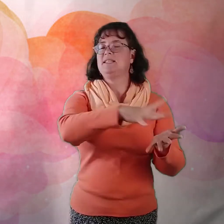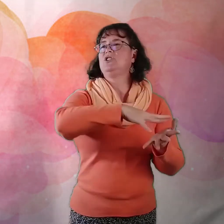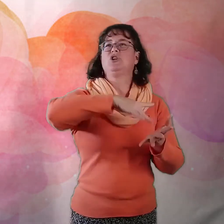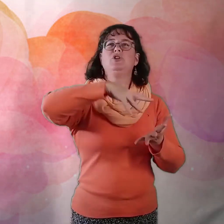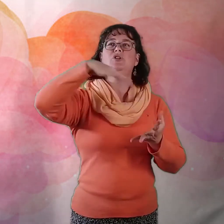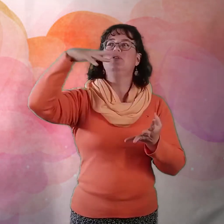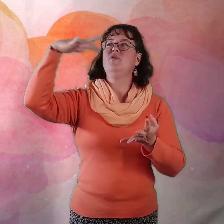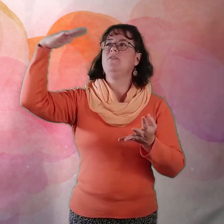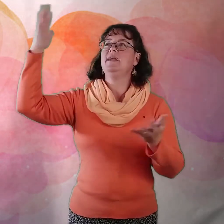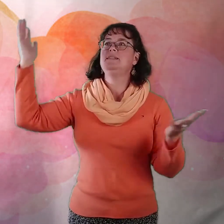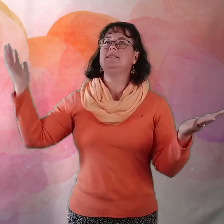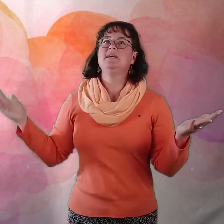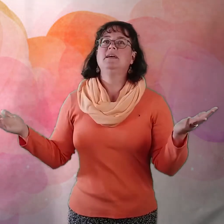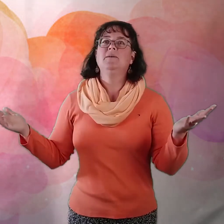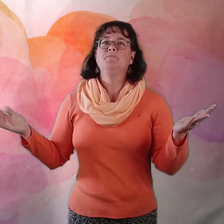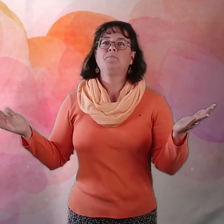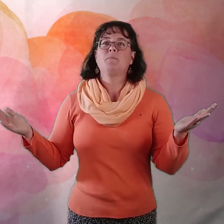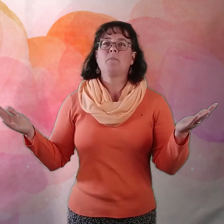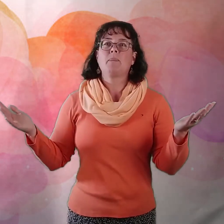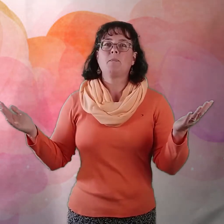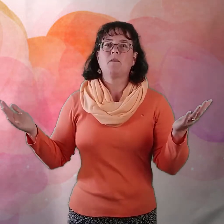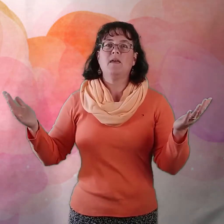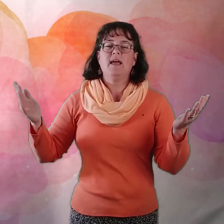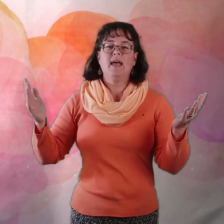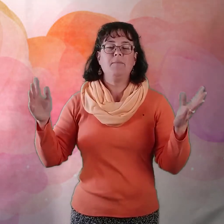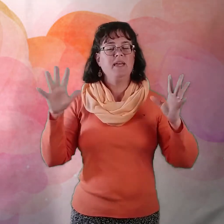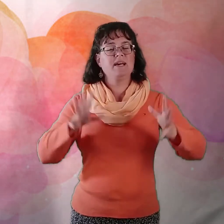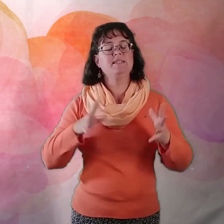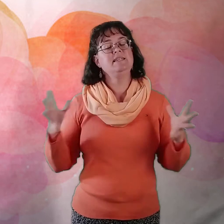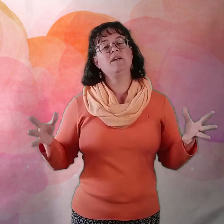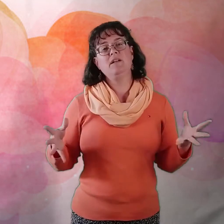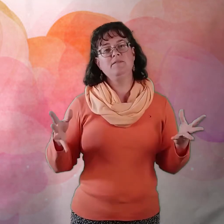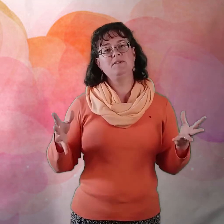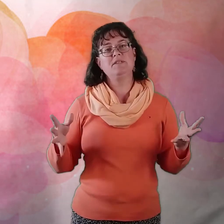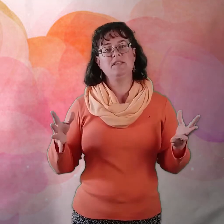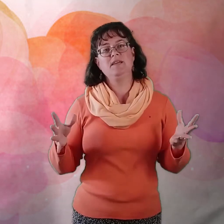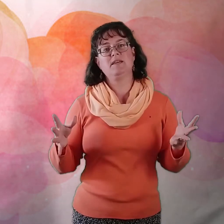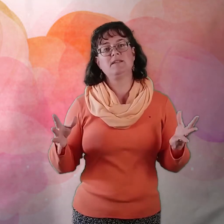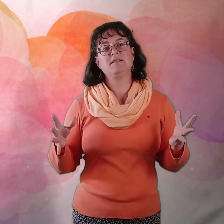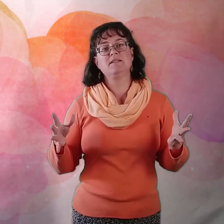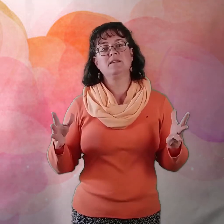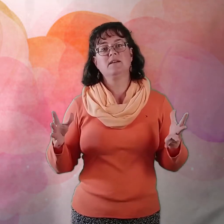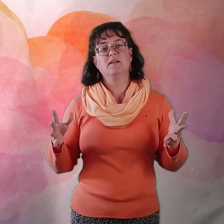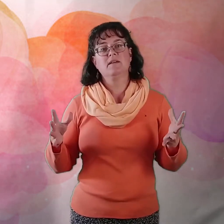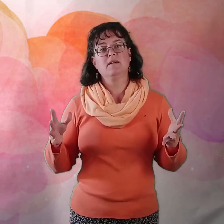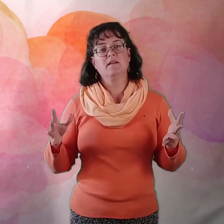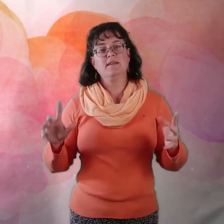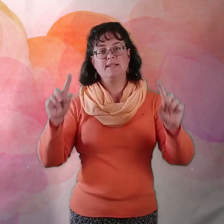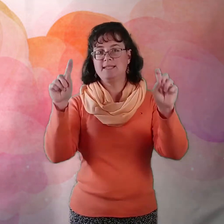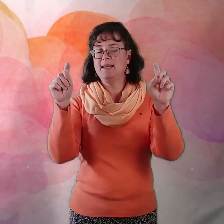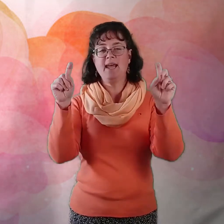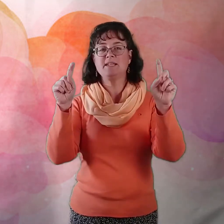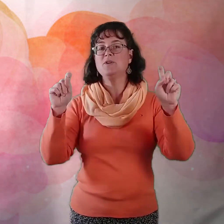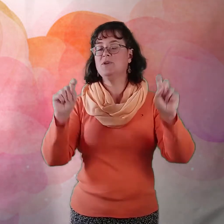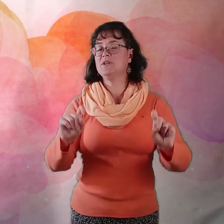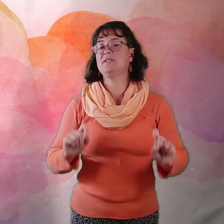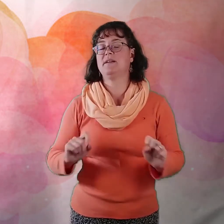He's glorious. And because He's all of those things, sin has no hooks on